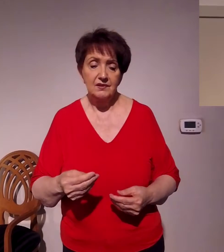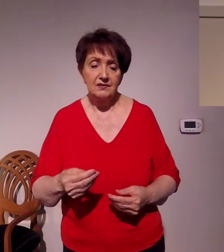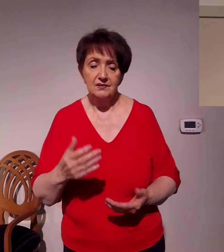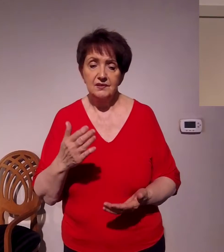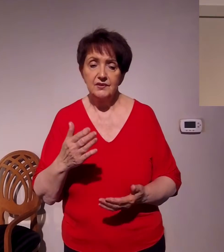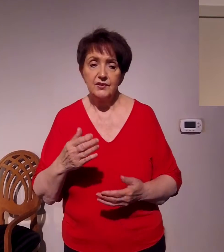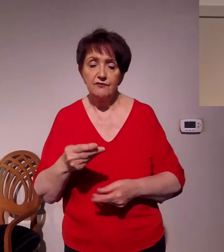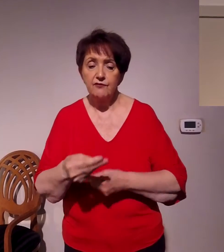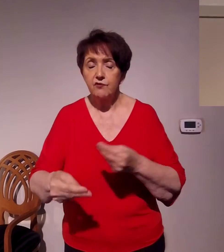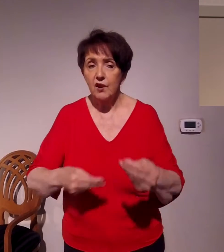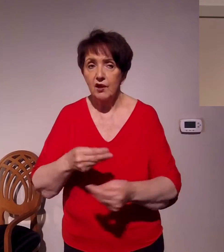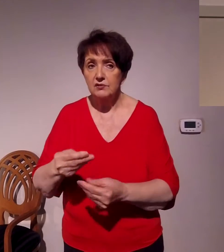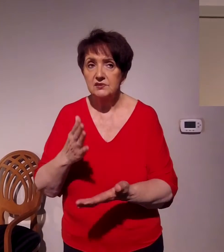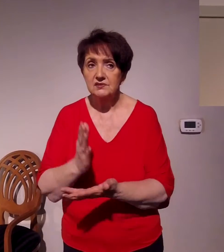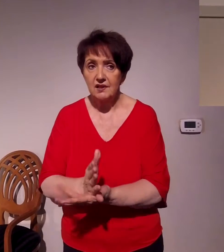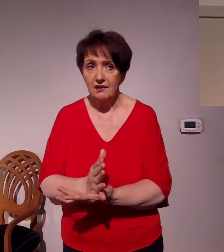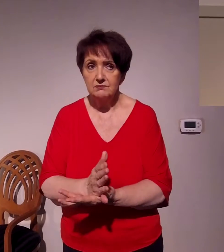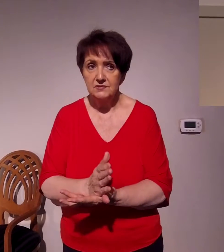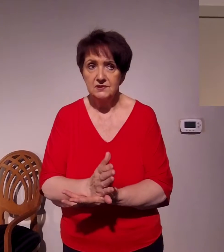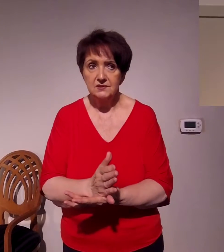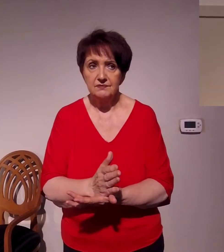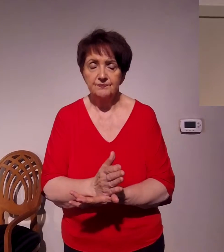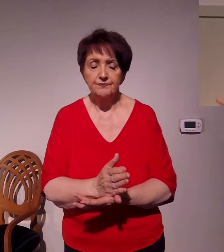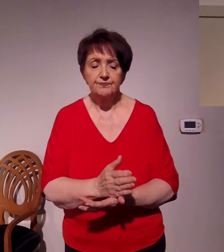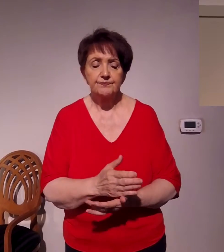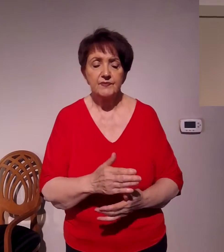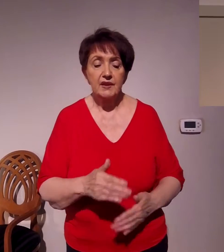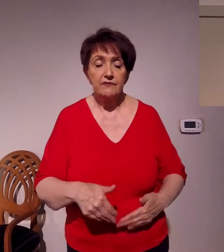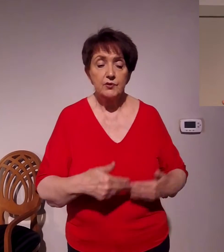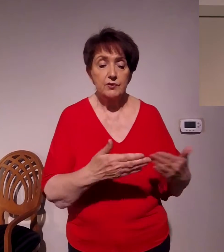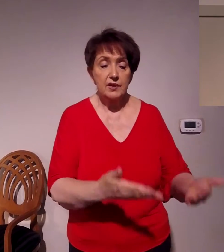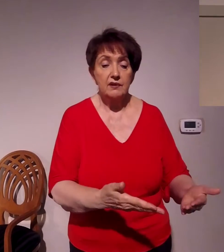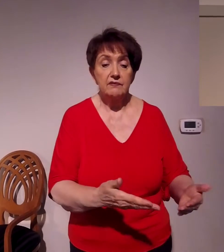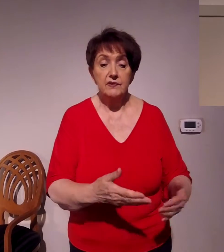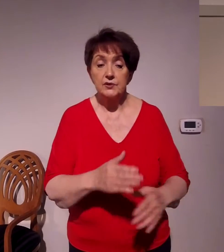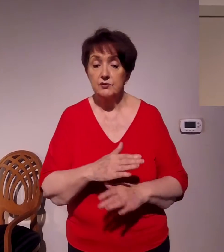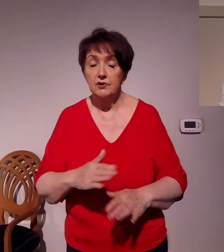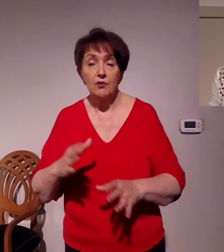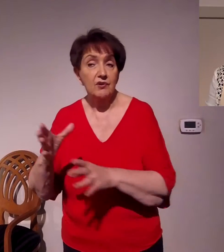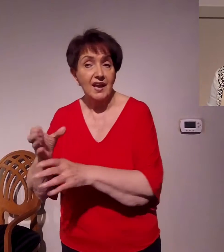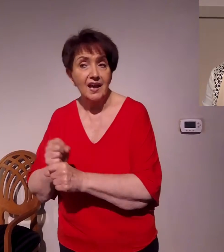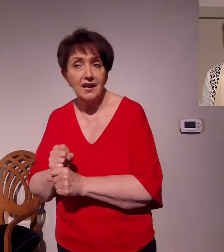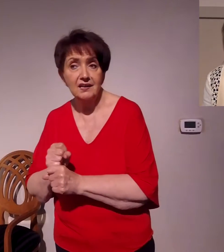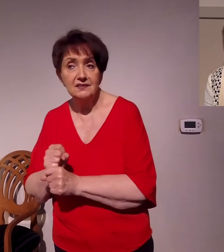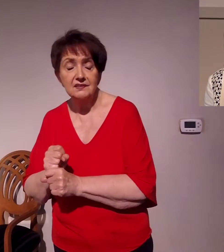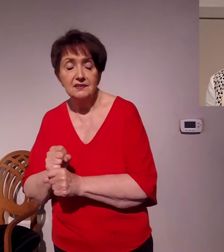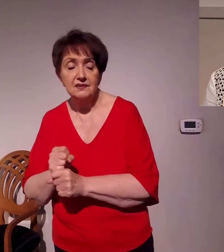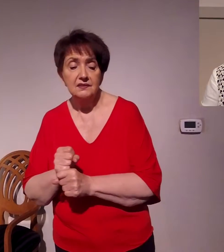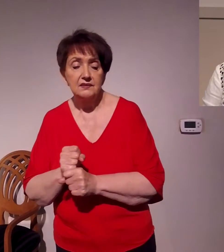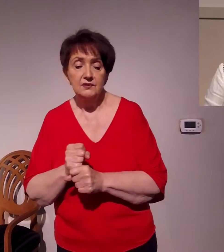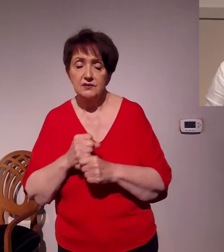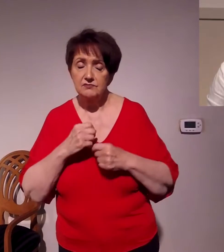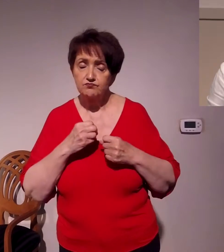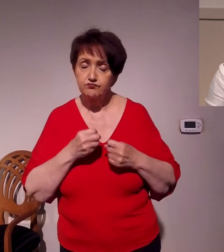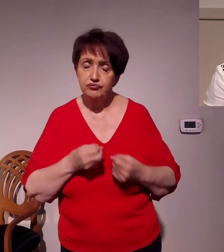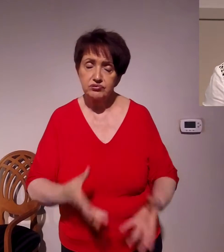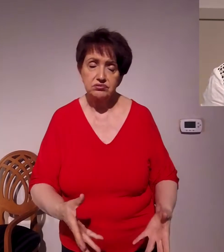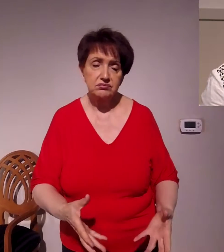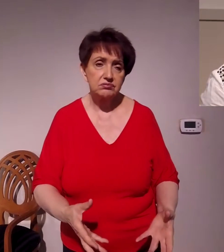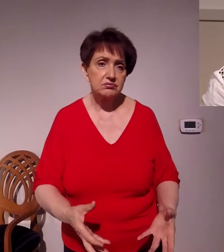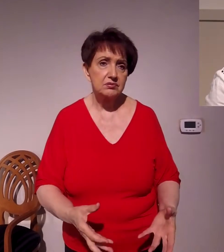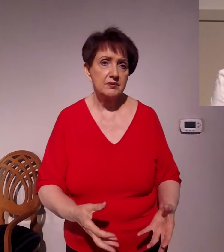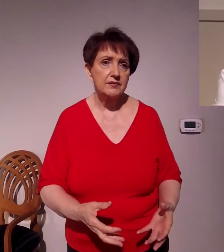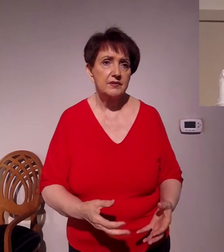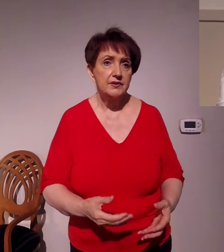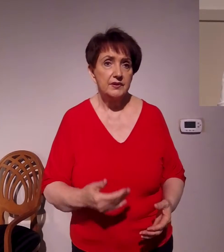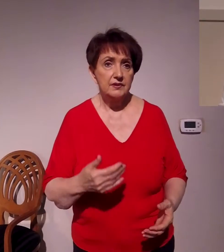give without receiving, it stops the inertia and it causes exhaustion. Have you ever had times